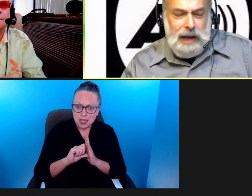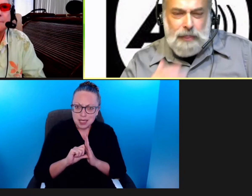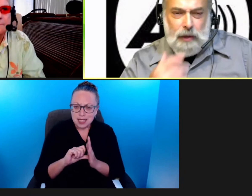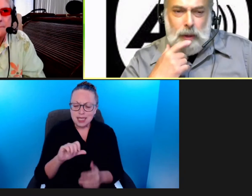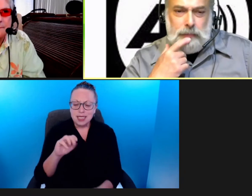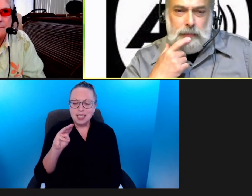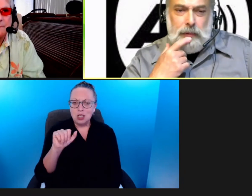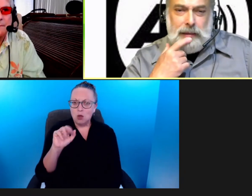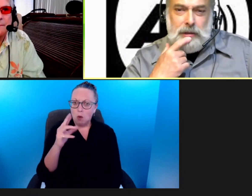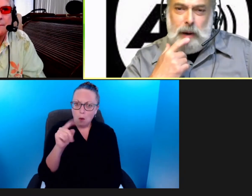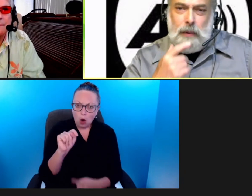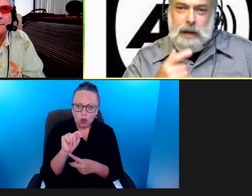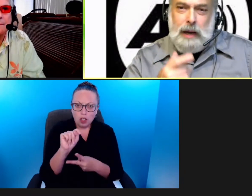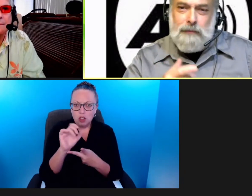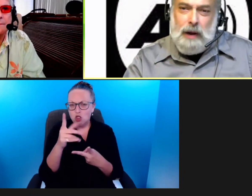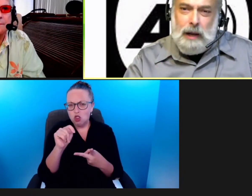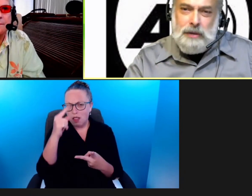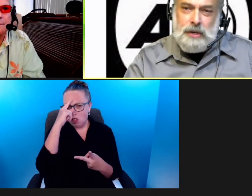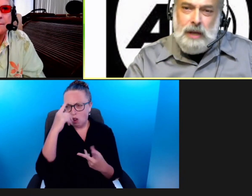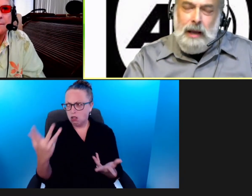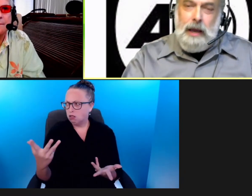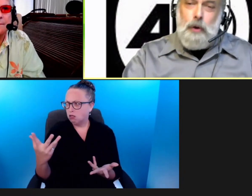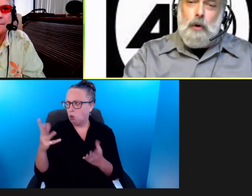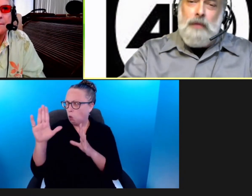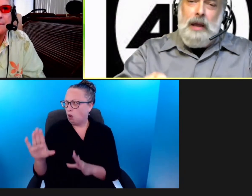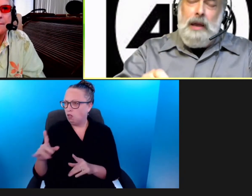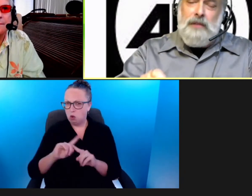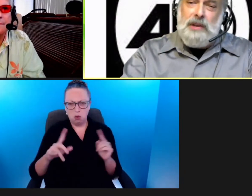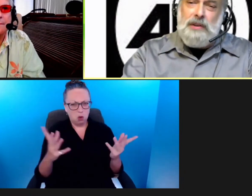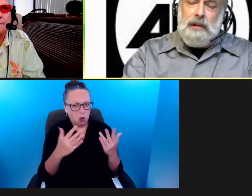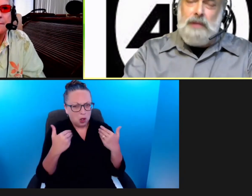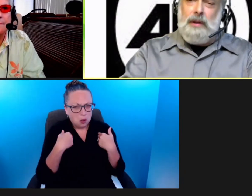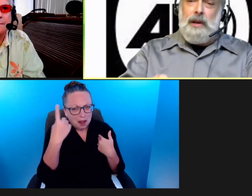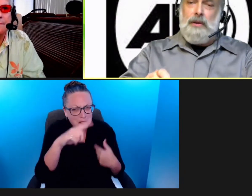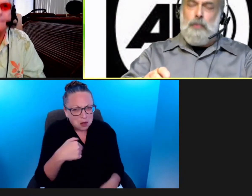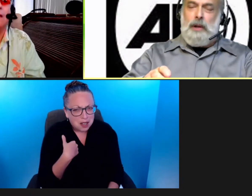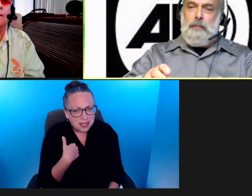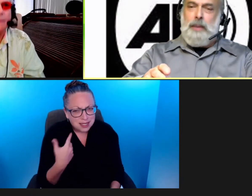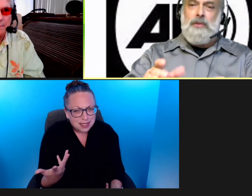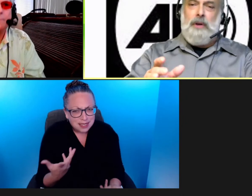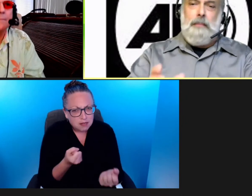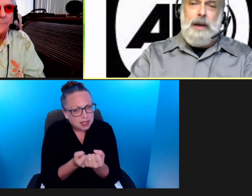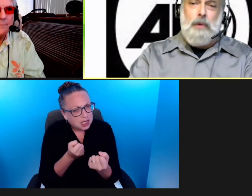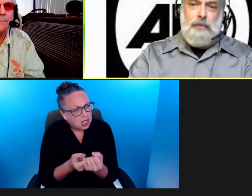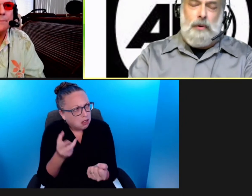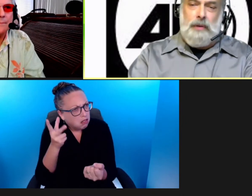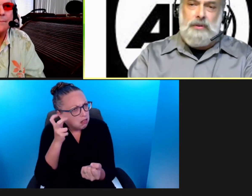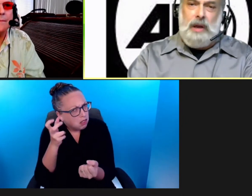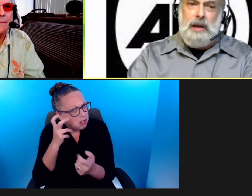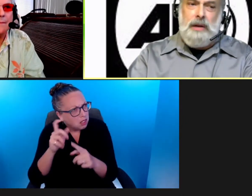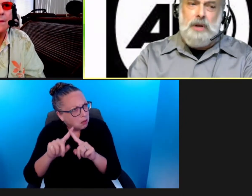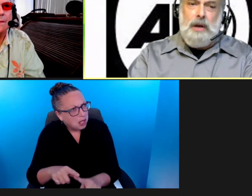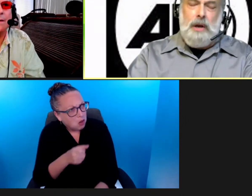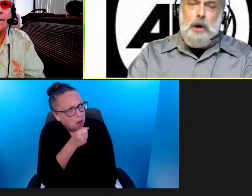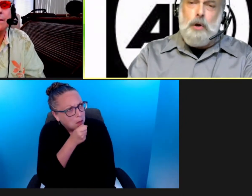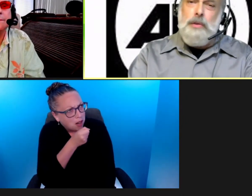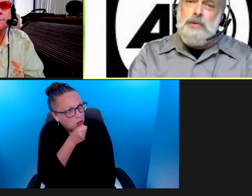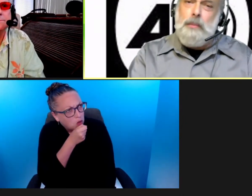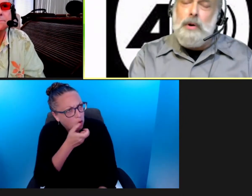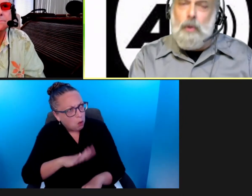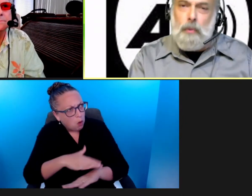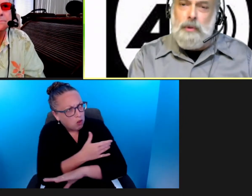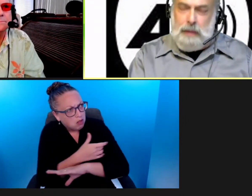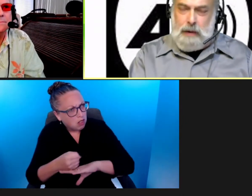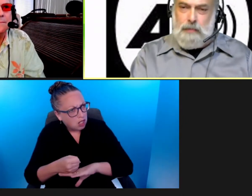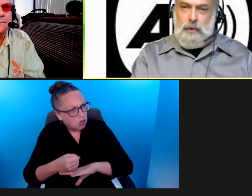and Chet thought, well, that's great. What do you got for us? If assisted listening is really based on a microphone on stage, Yeah. couldn't